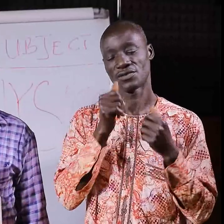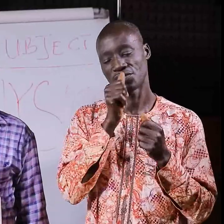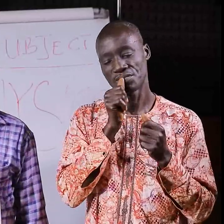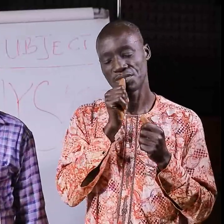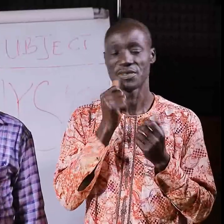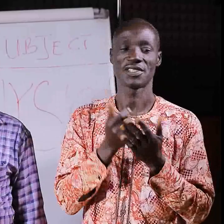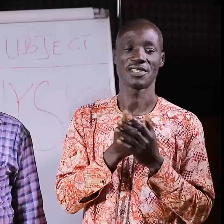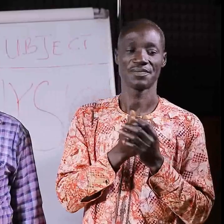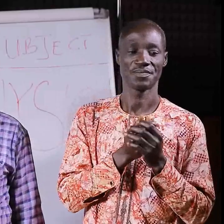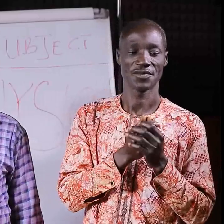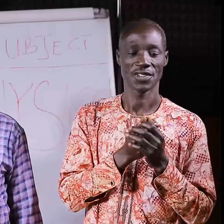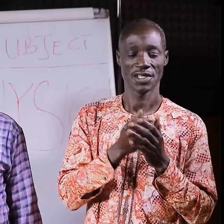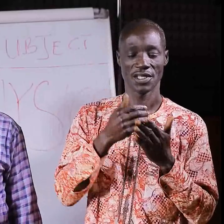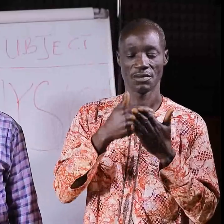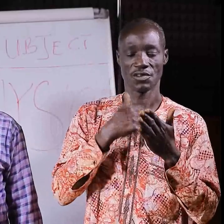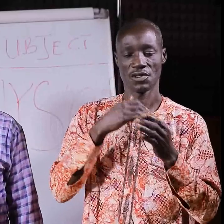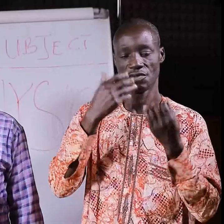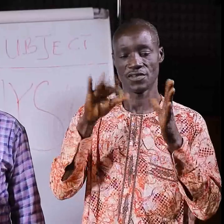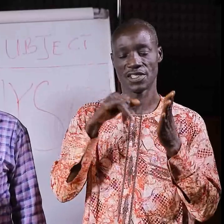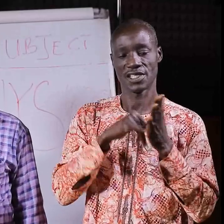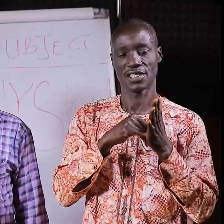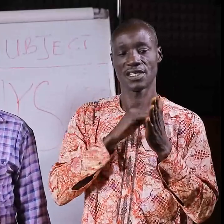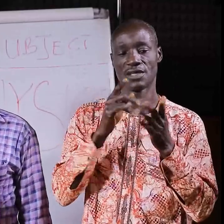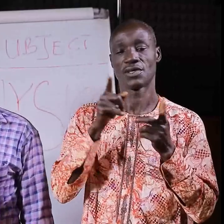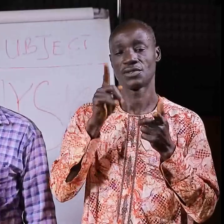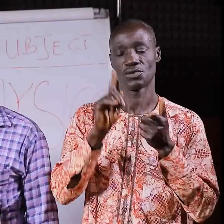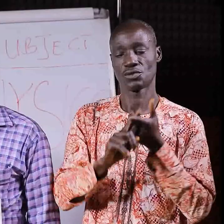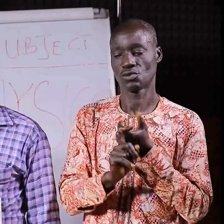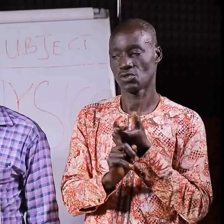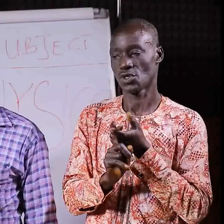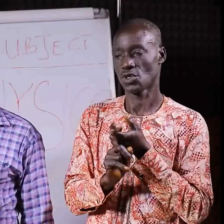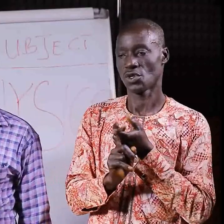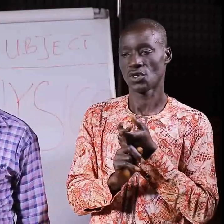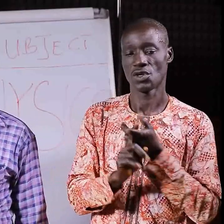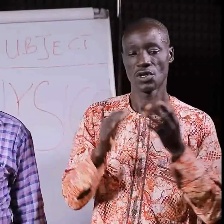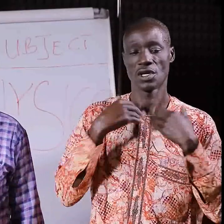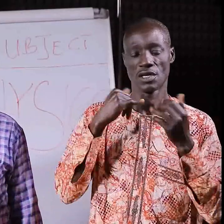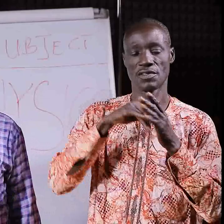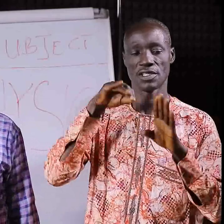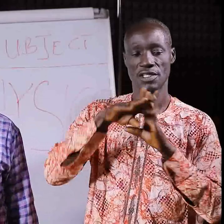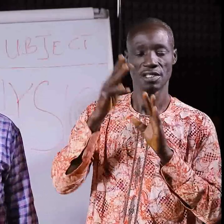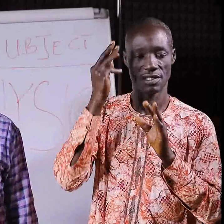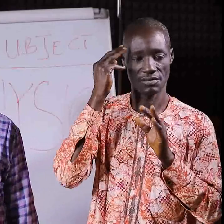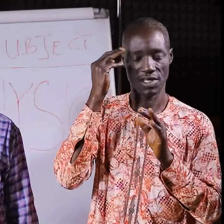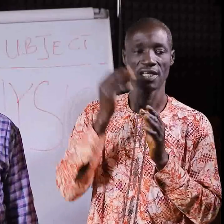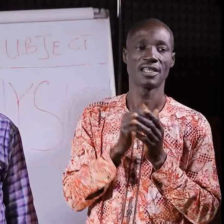Before we finally end the lesson, I will want you to have it in mind